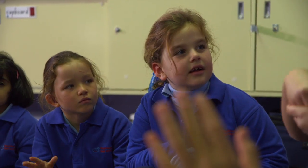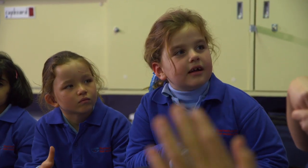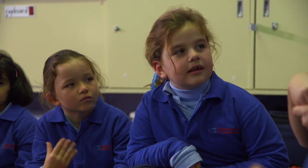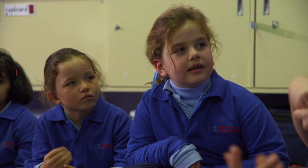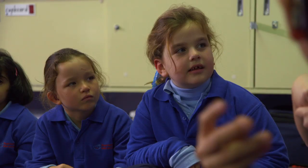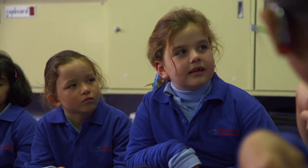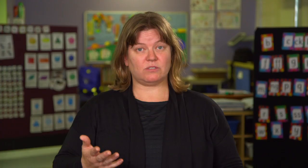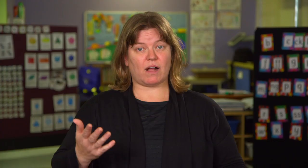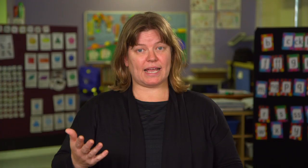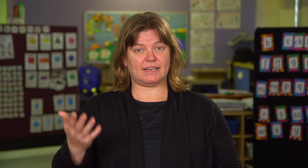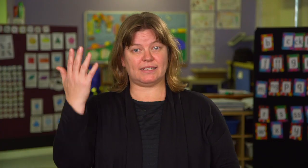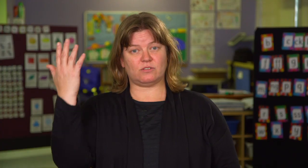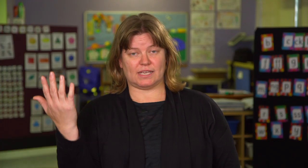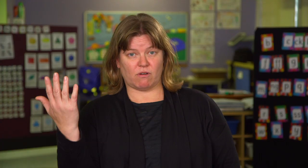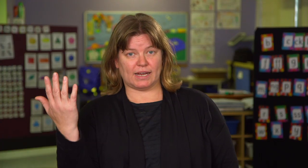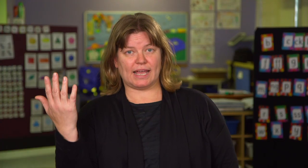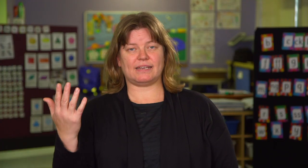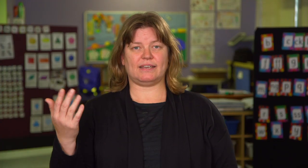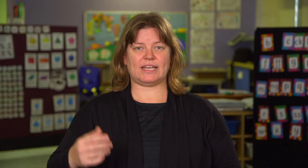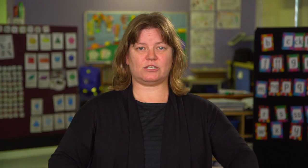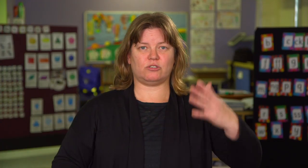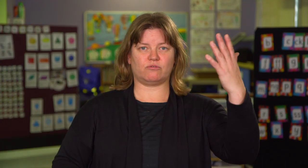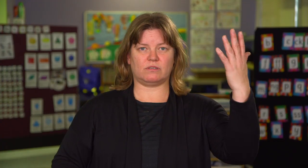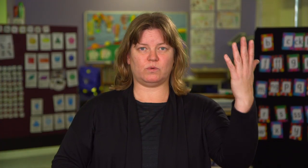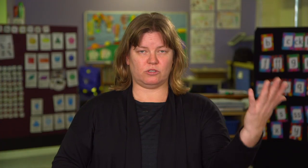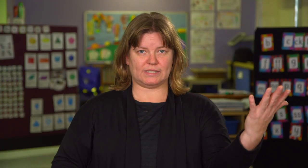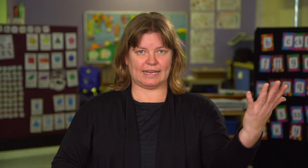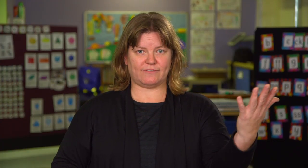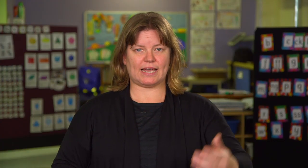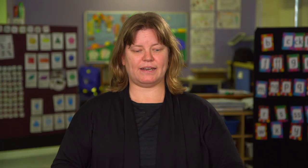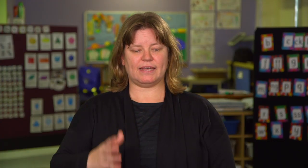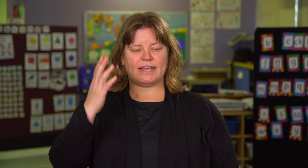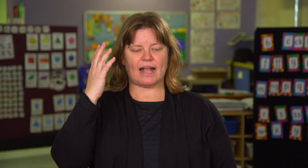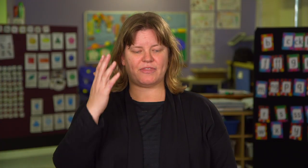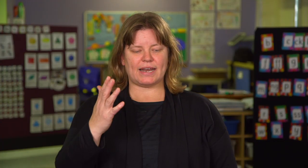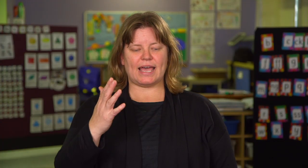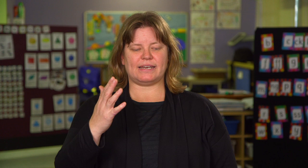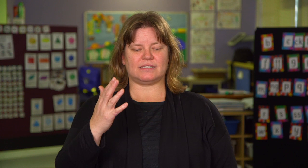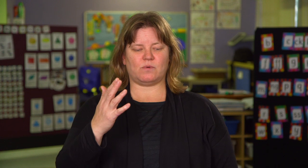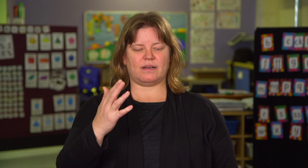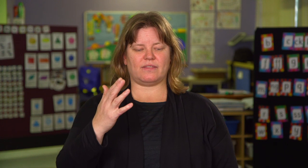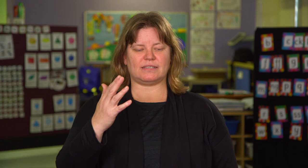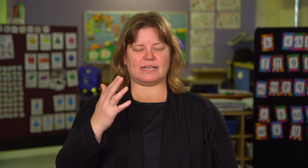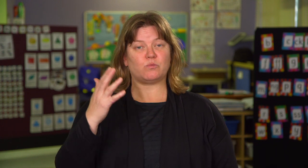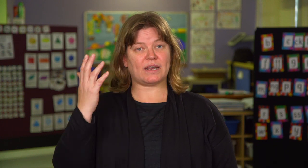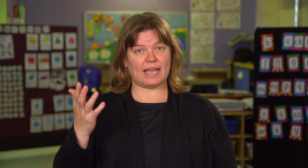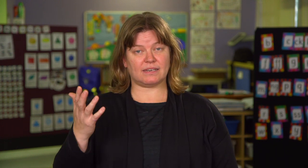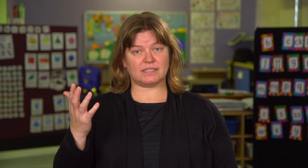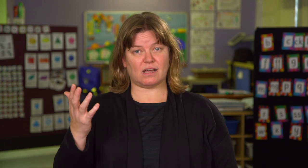a dominant hand. Right-handed kids use their right hand, left-handed children will use their left hand, and that hand is the one that does one-handed